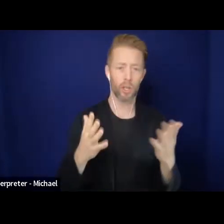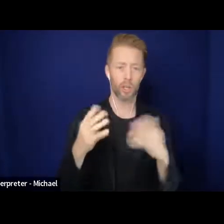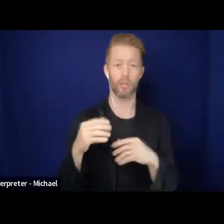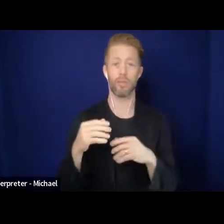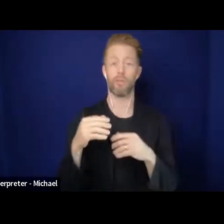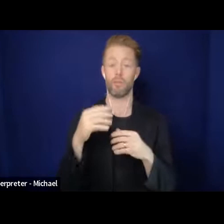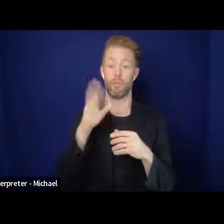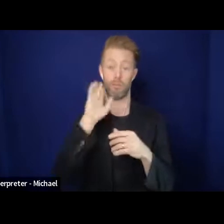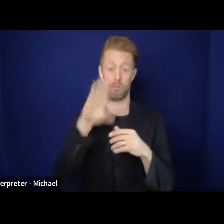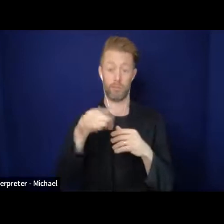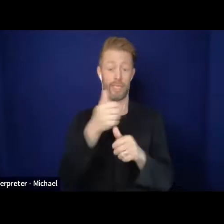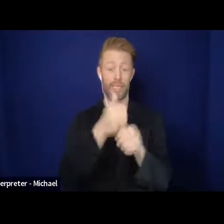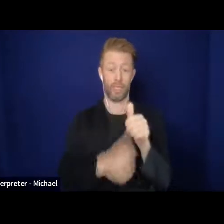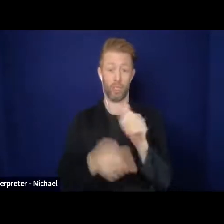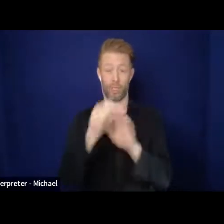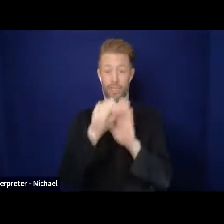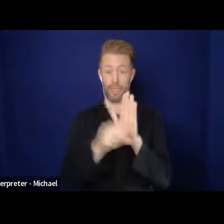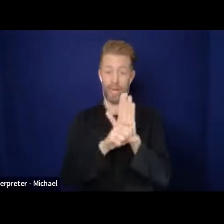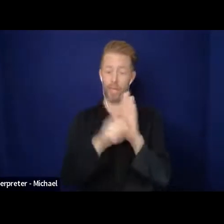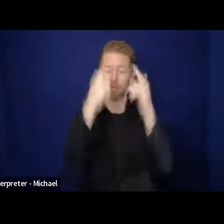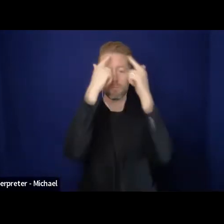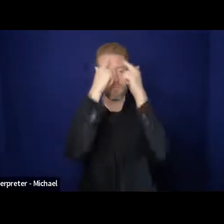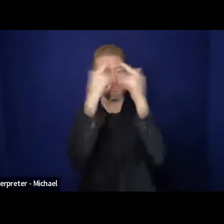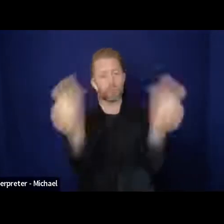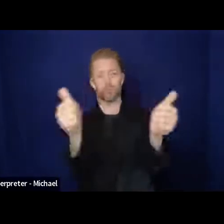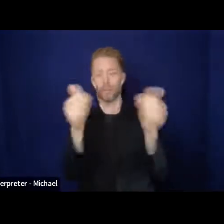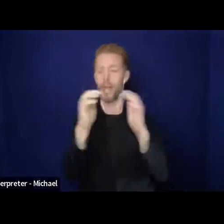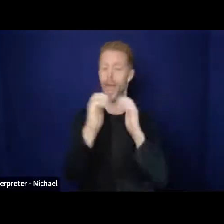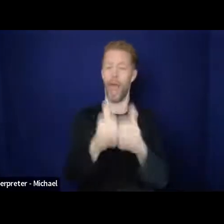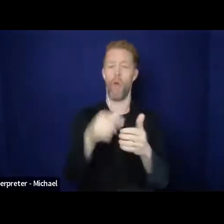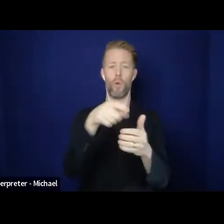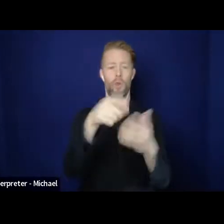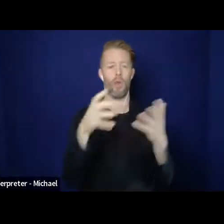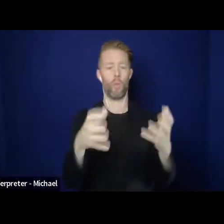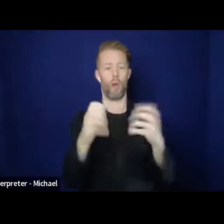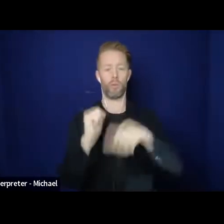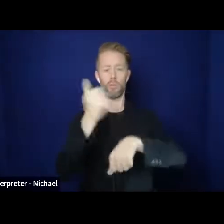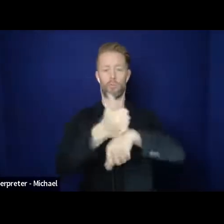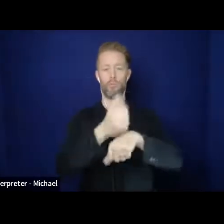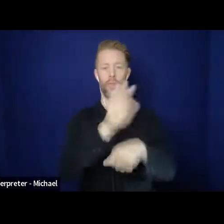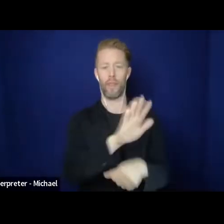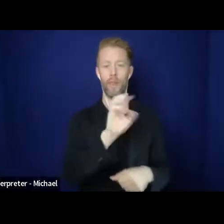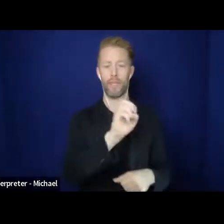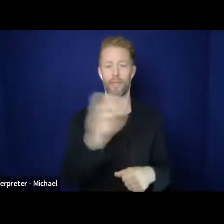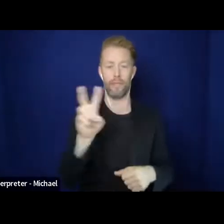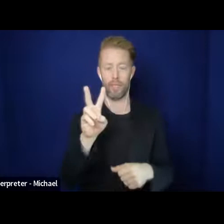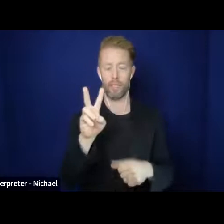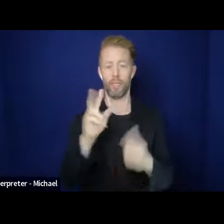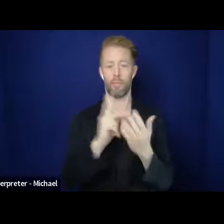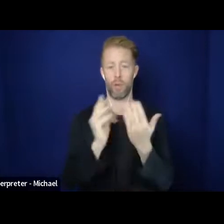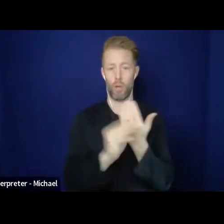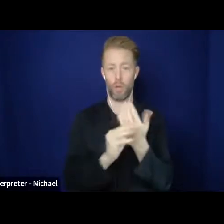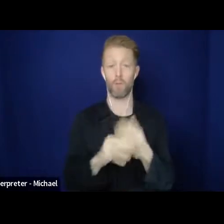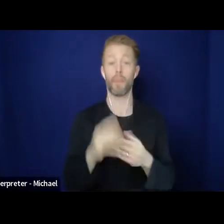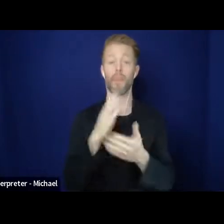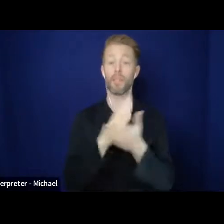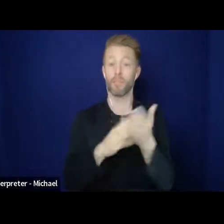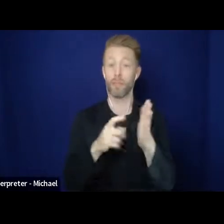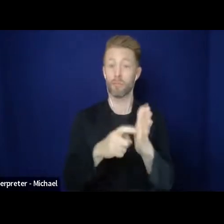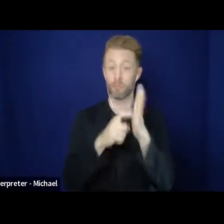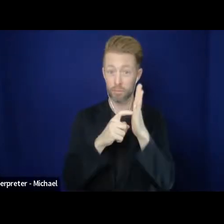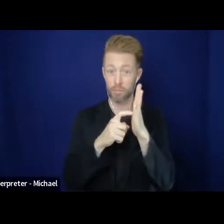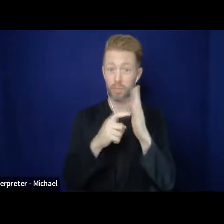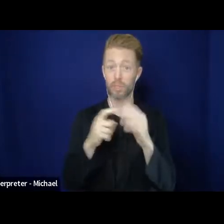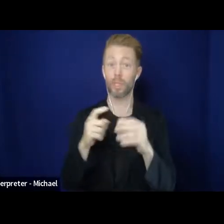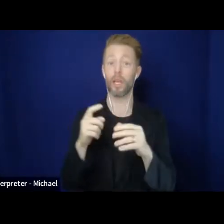state is allowed to determine the way in which they will roll out their EVV program. Some require a worker to actually log